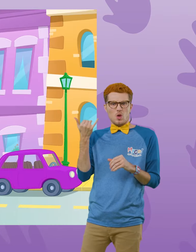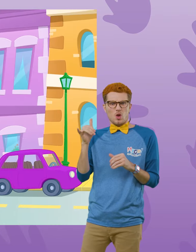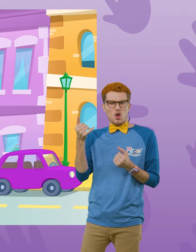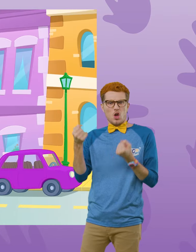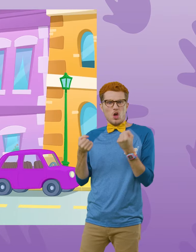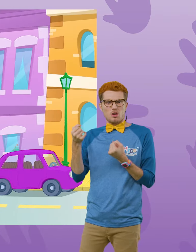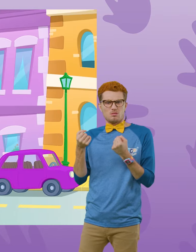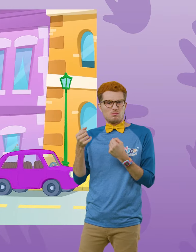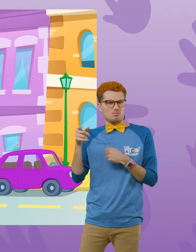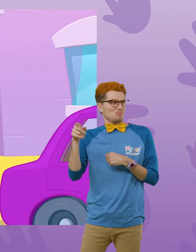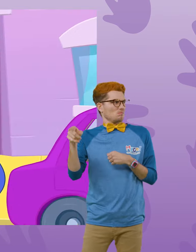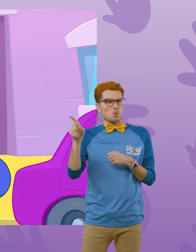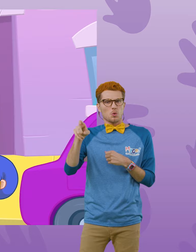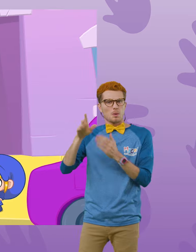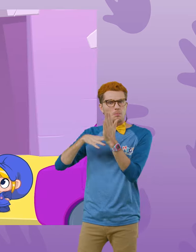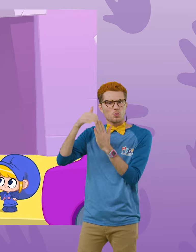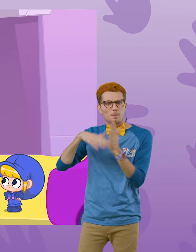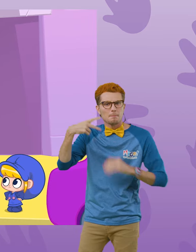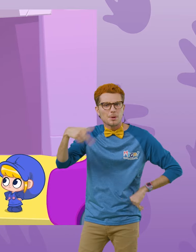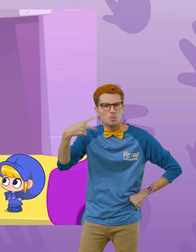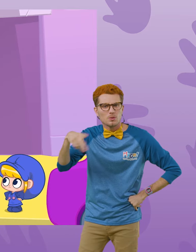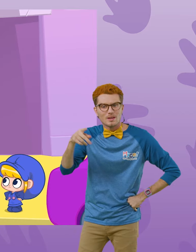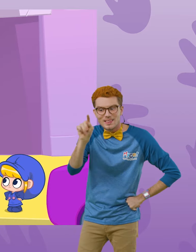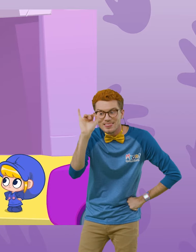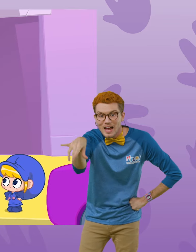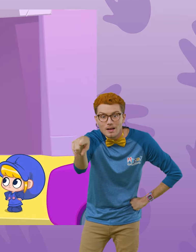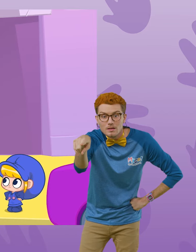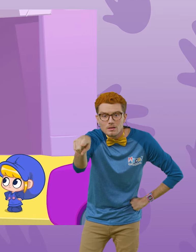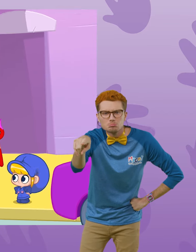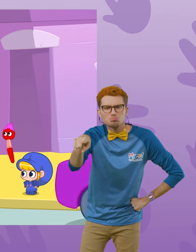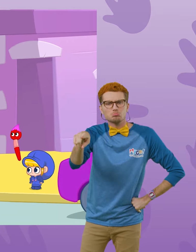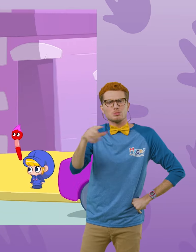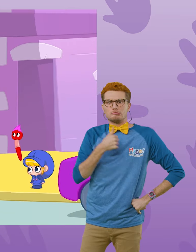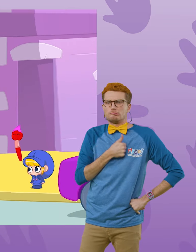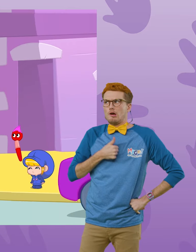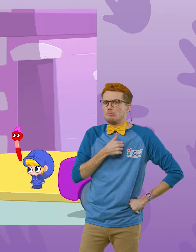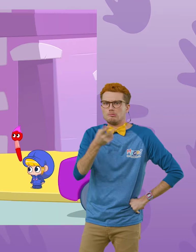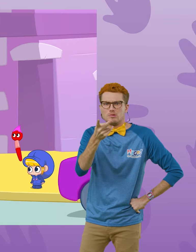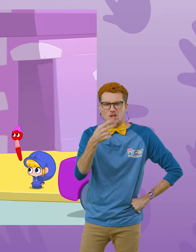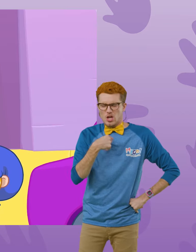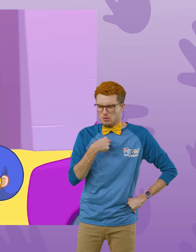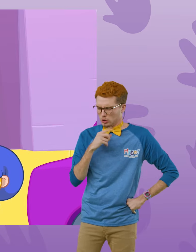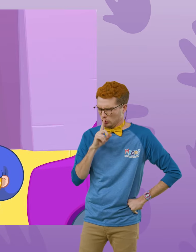no yellow car. The car that needs to be painted purple is this one.